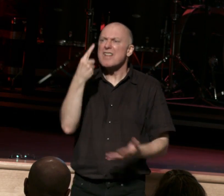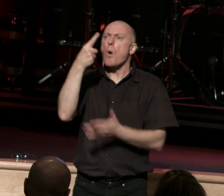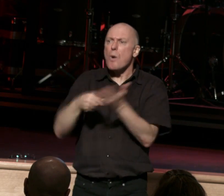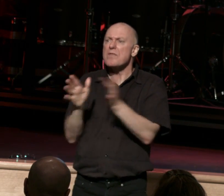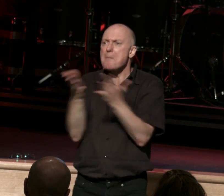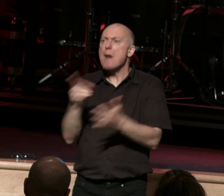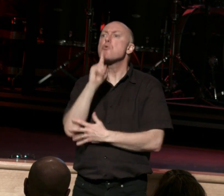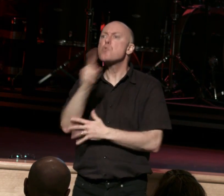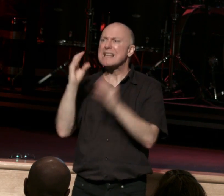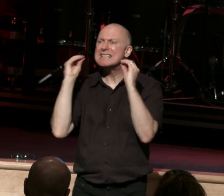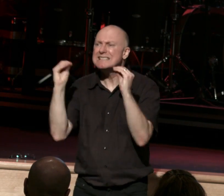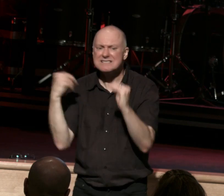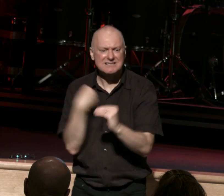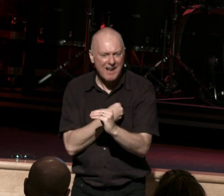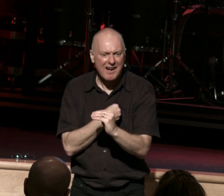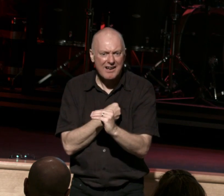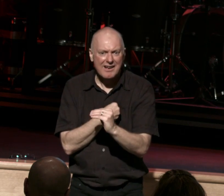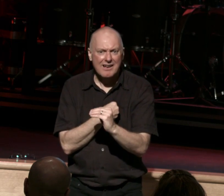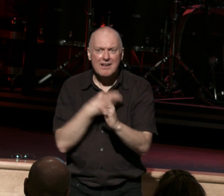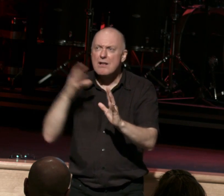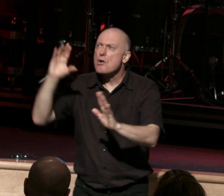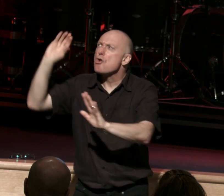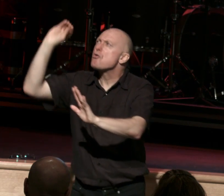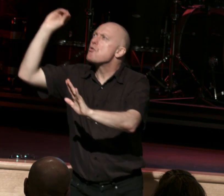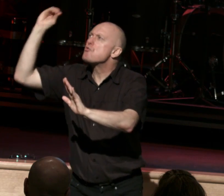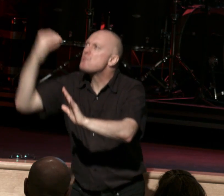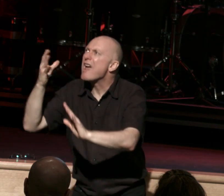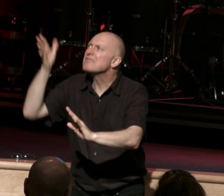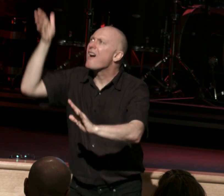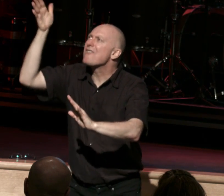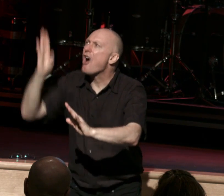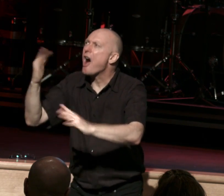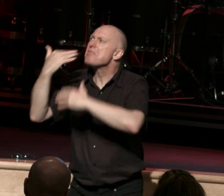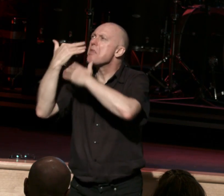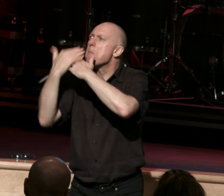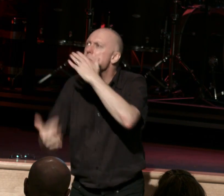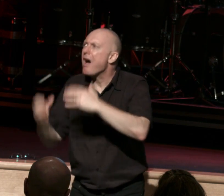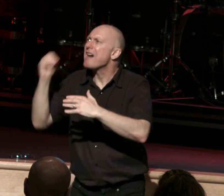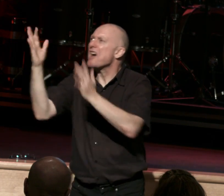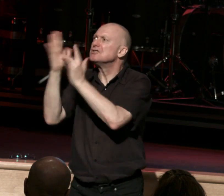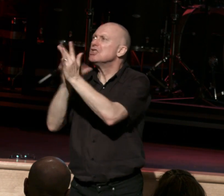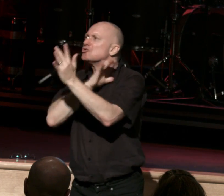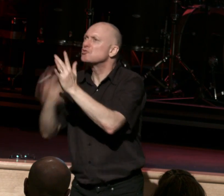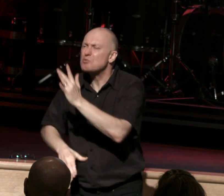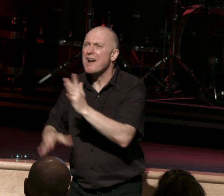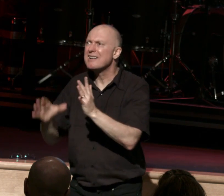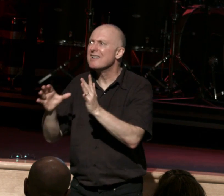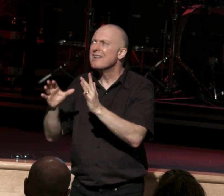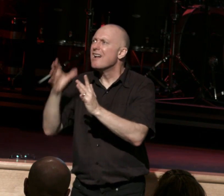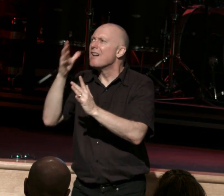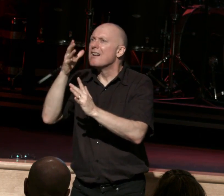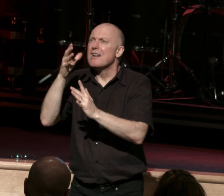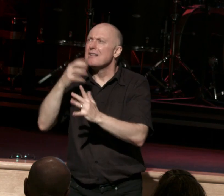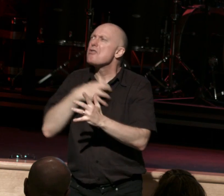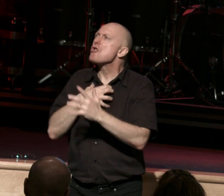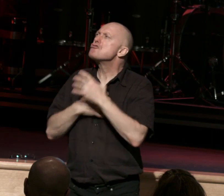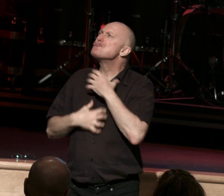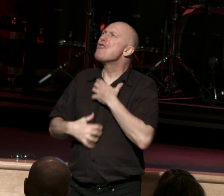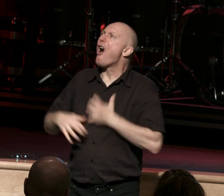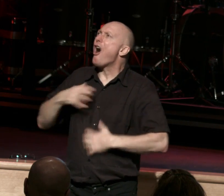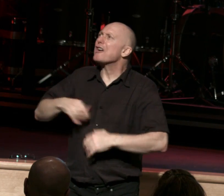what the Bible actually teaches. The grace of God, the blood of Jesus Christ,